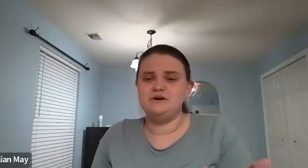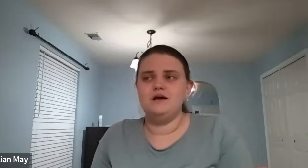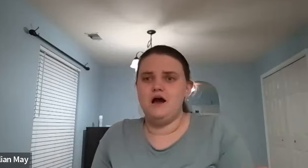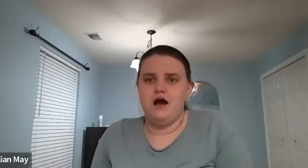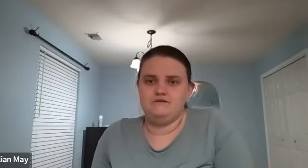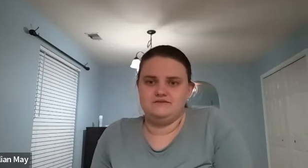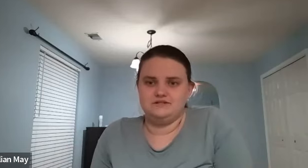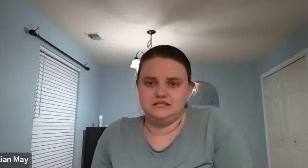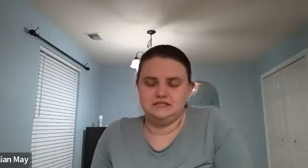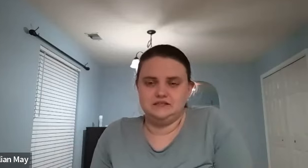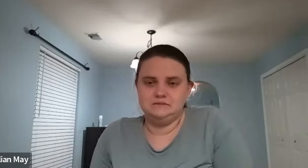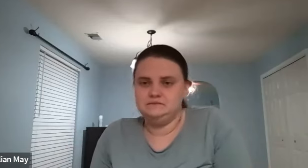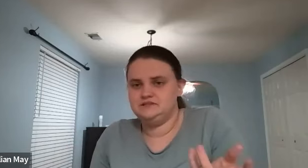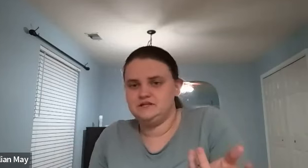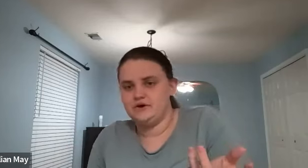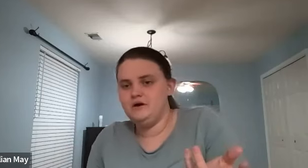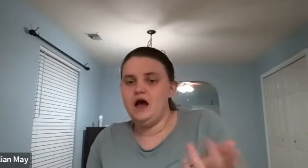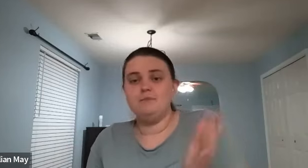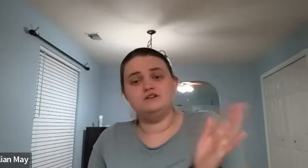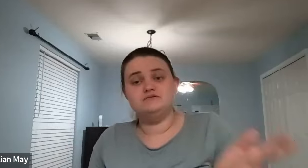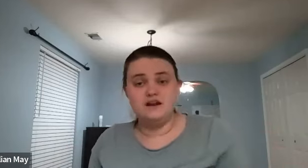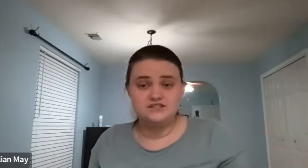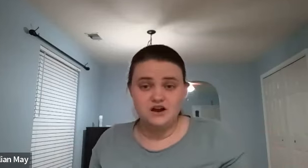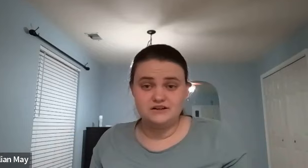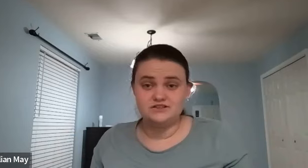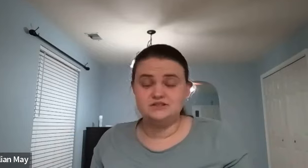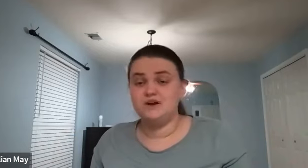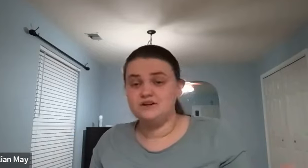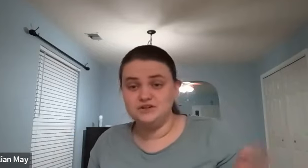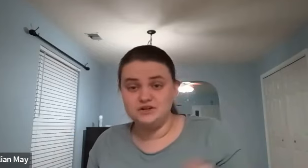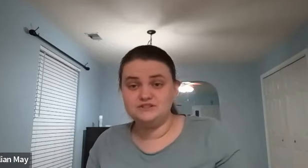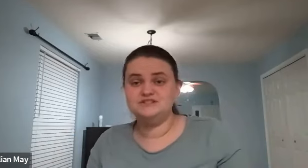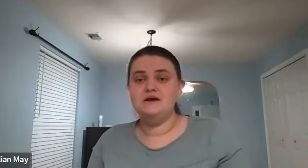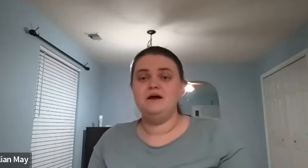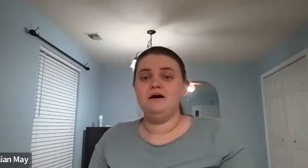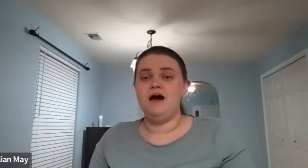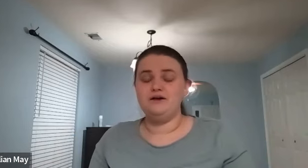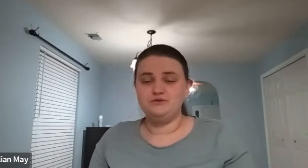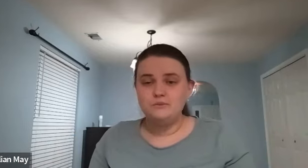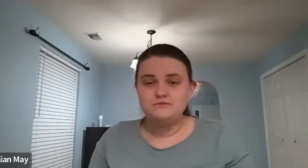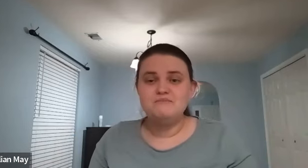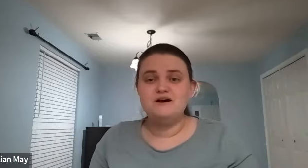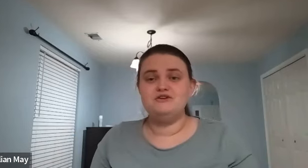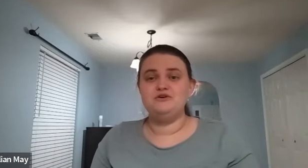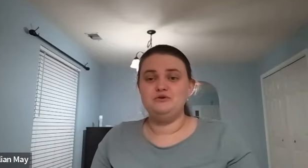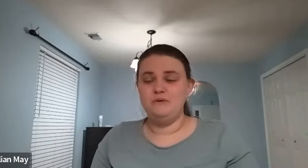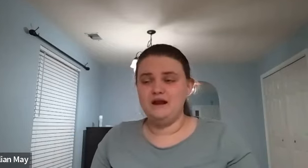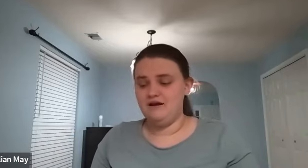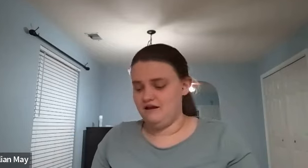but I've never seen them. So I'm also not a doctor. I'm not a nurse. I grew up with my mother where if